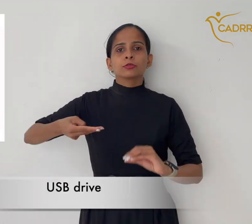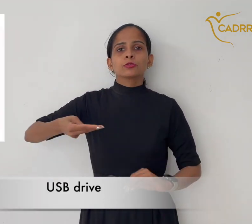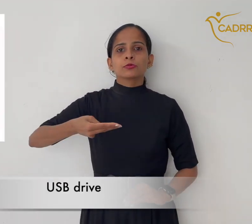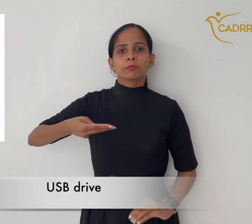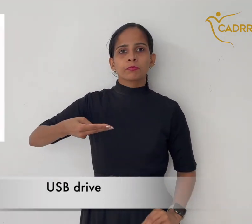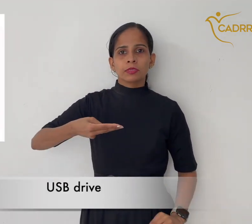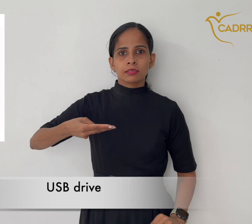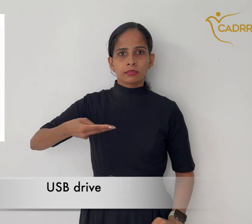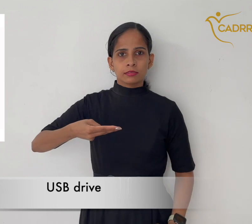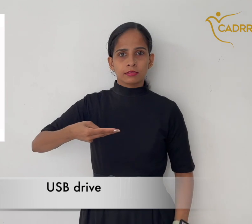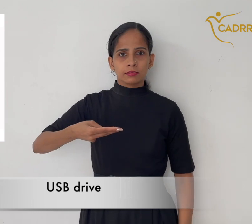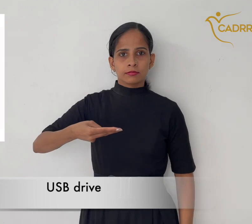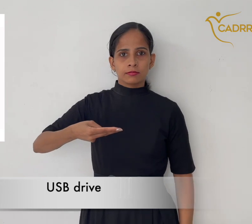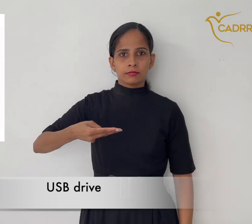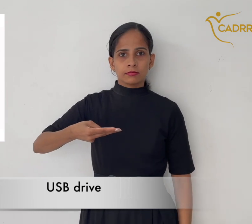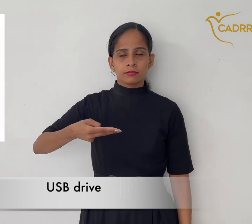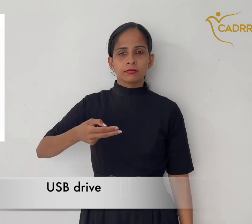USB drive.